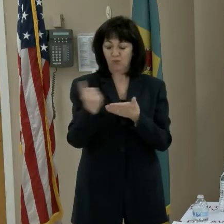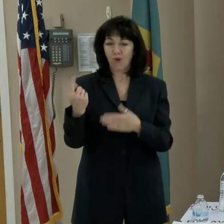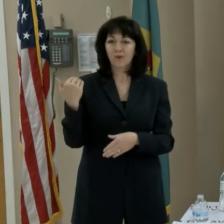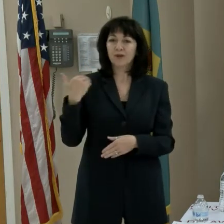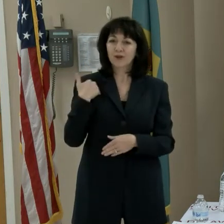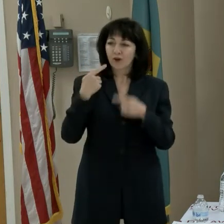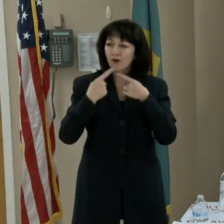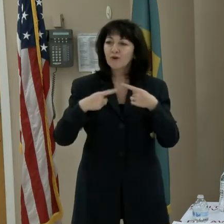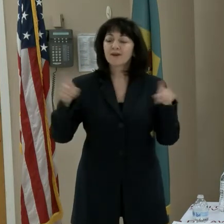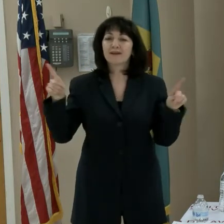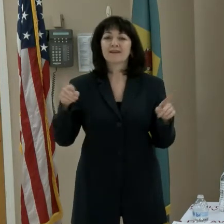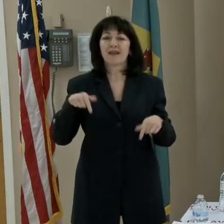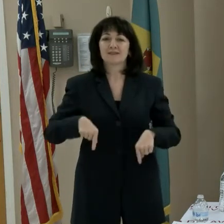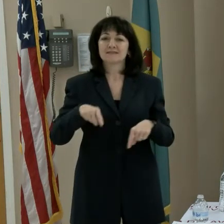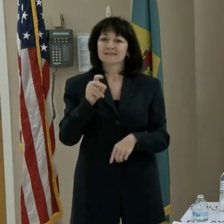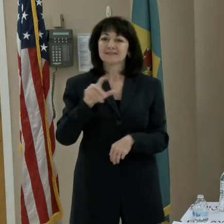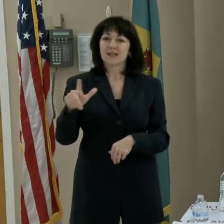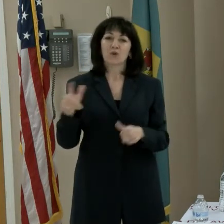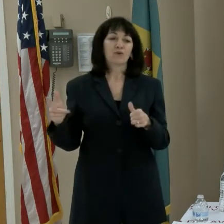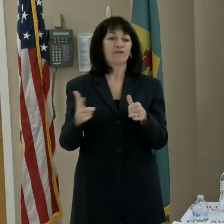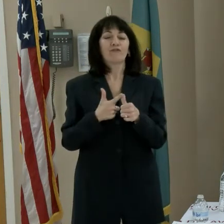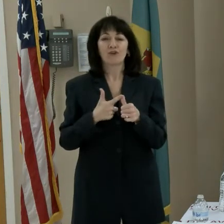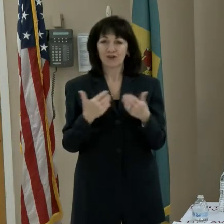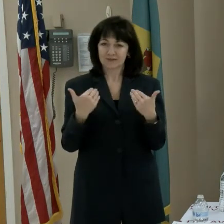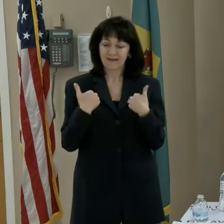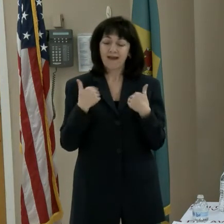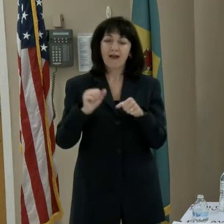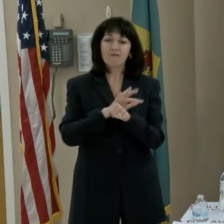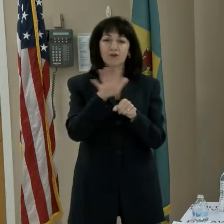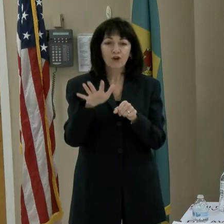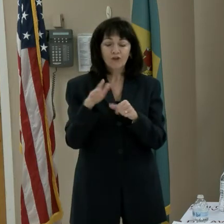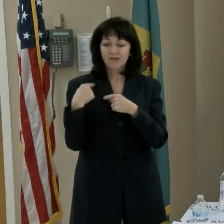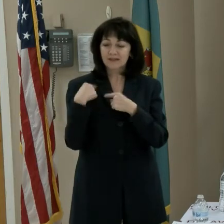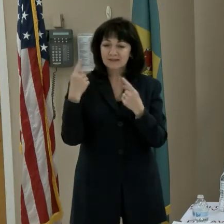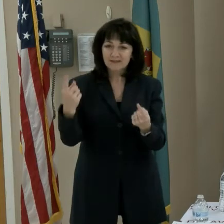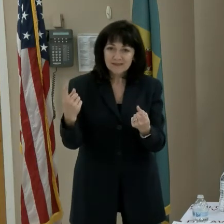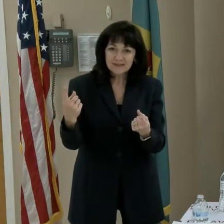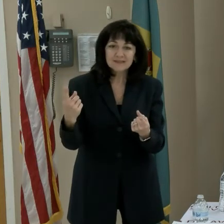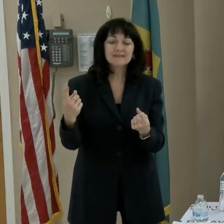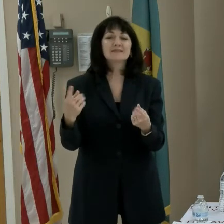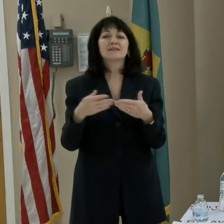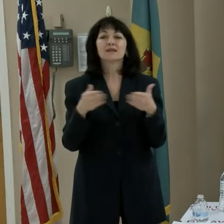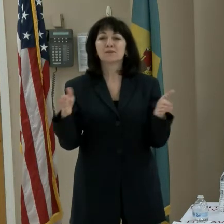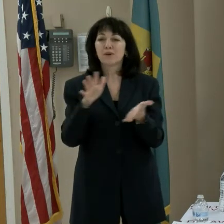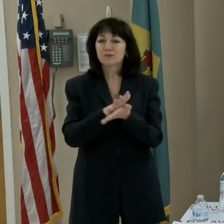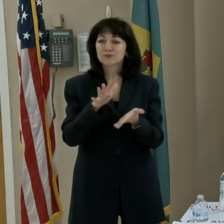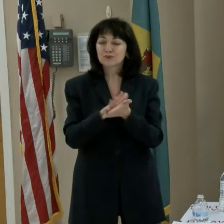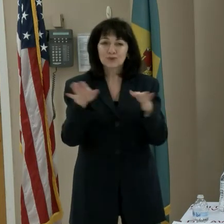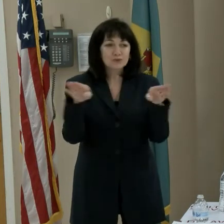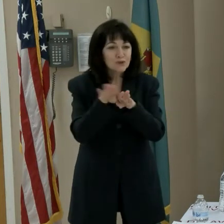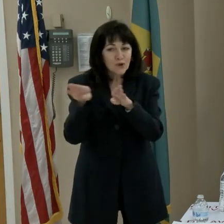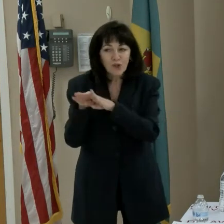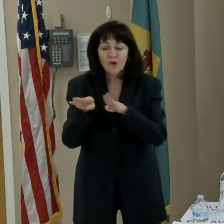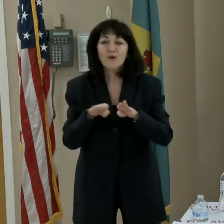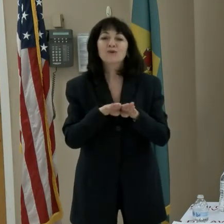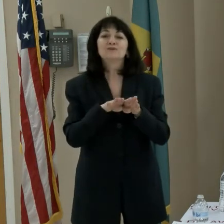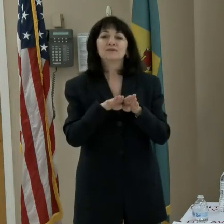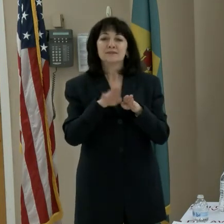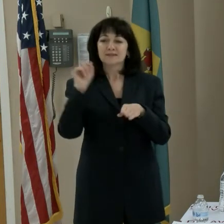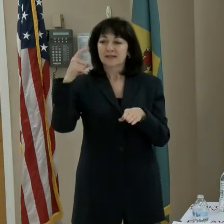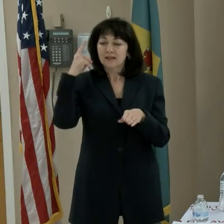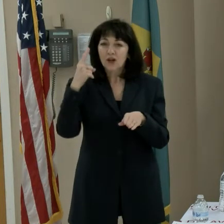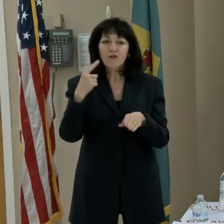of coronavirus. And since then, we've seen public schools close. Governor Carney issued a state of emergency where places of